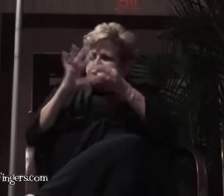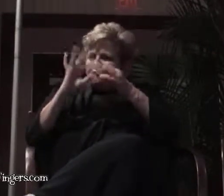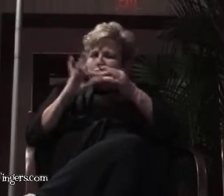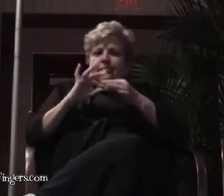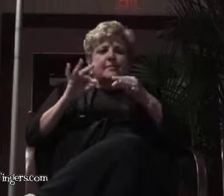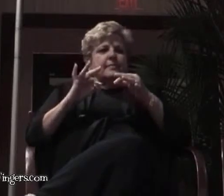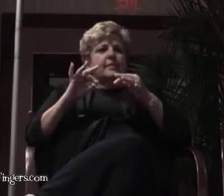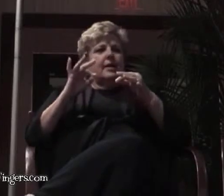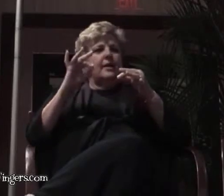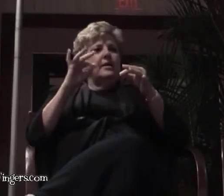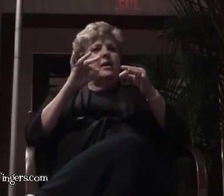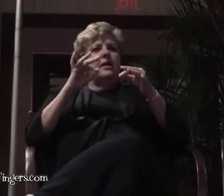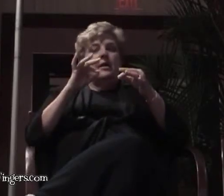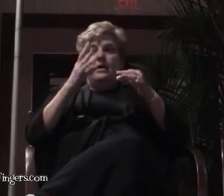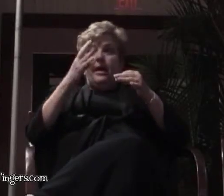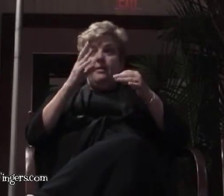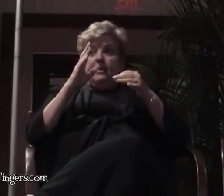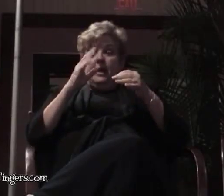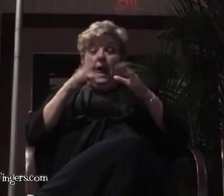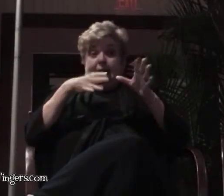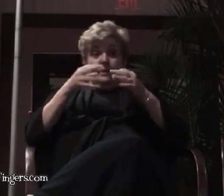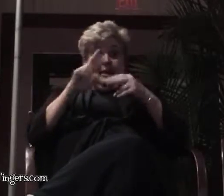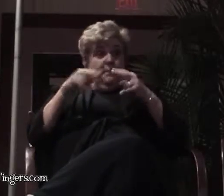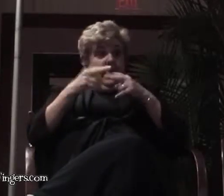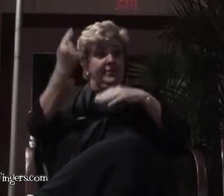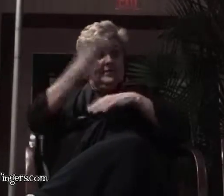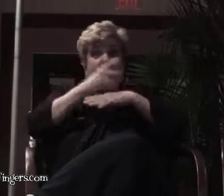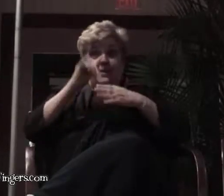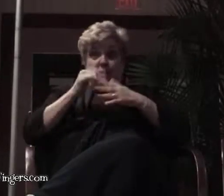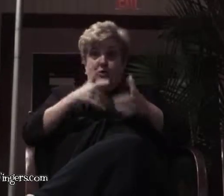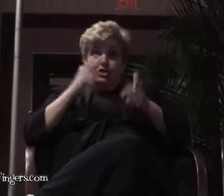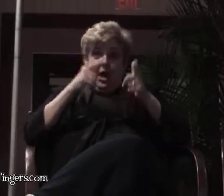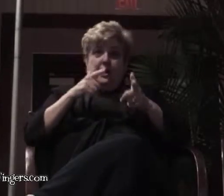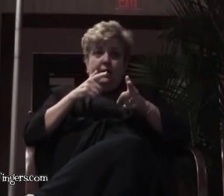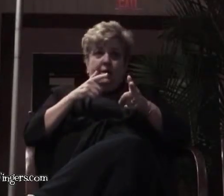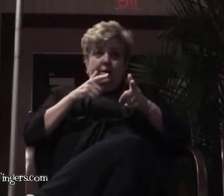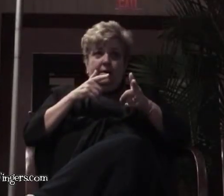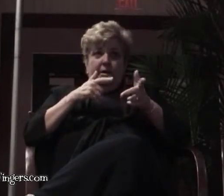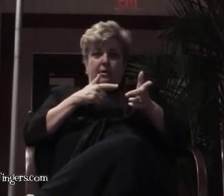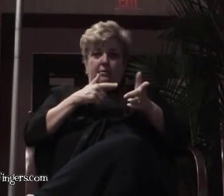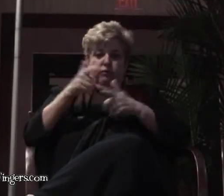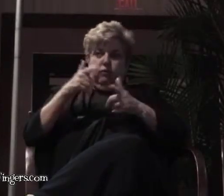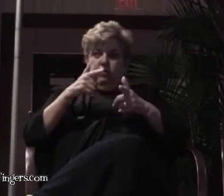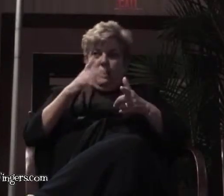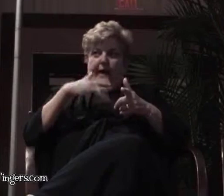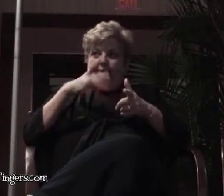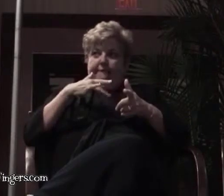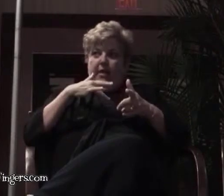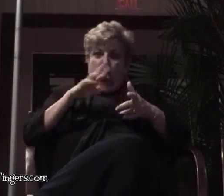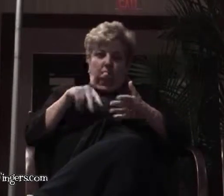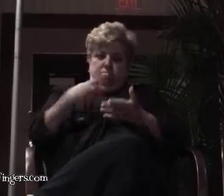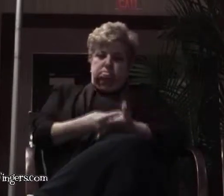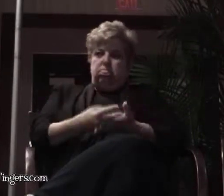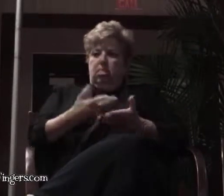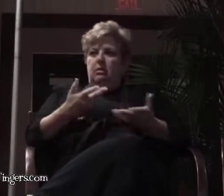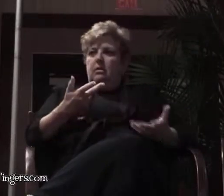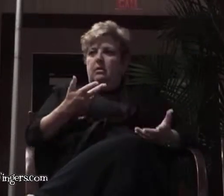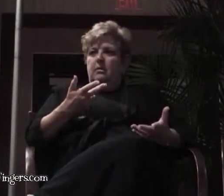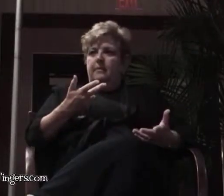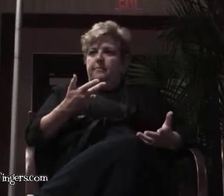that on the day I was shot, short burst machine gun fire rang out and I fell to the ground. My first thought was, I've been